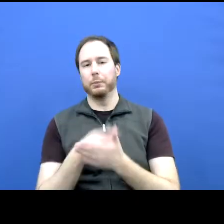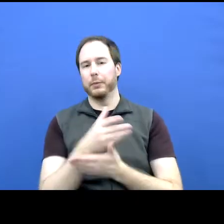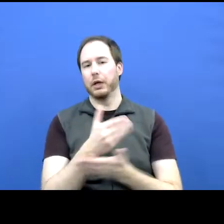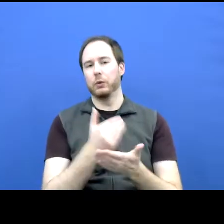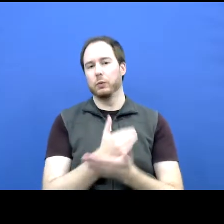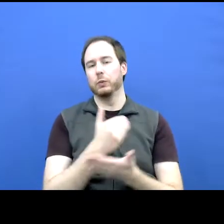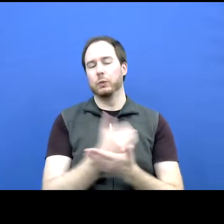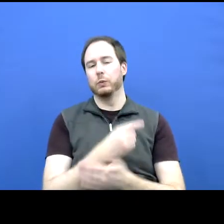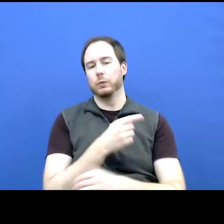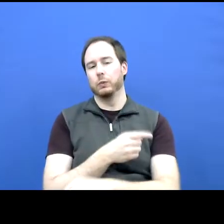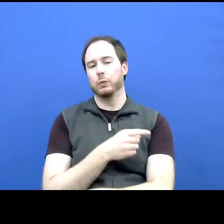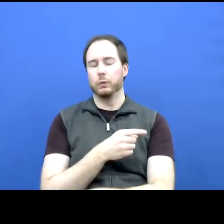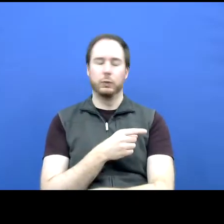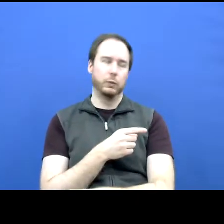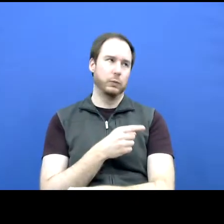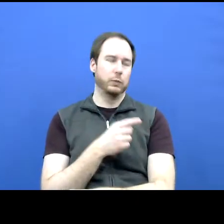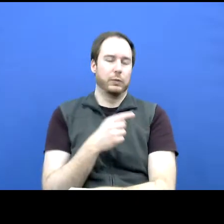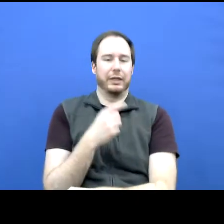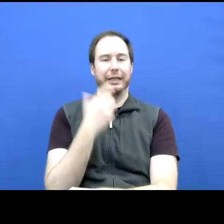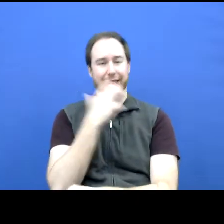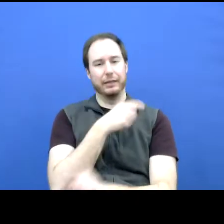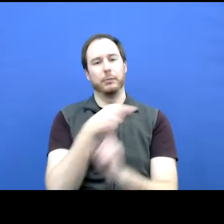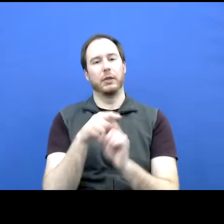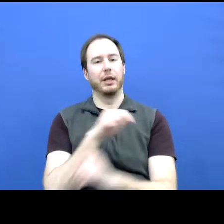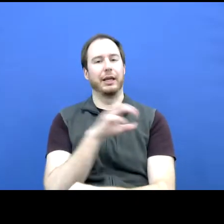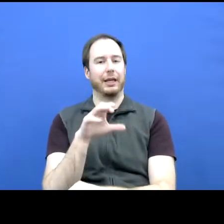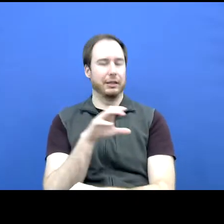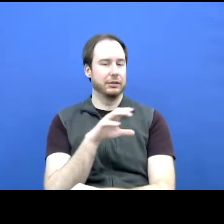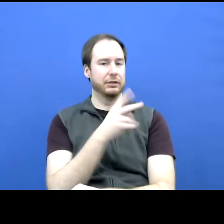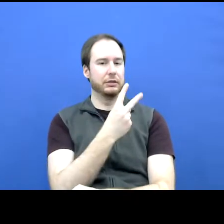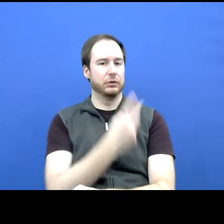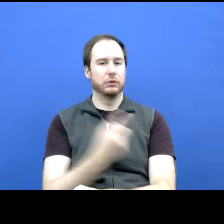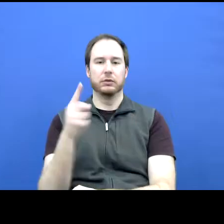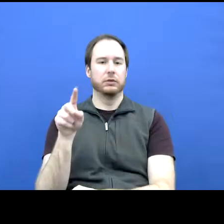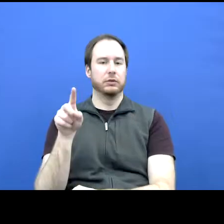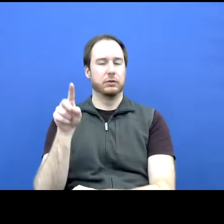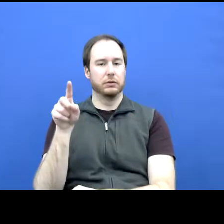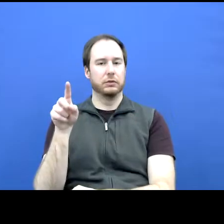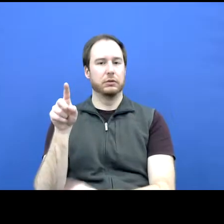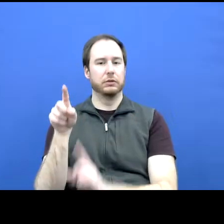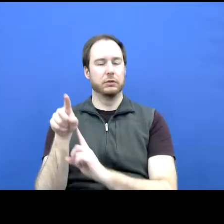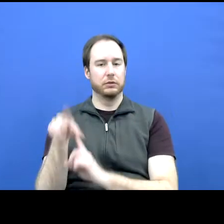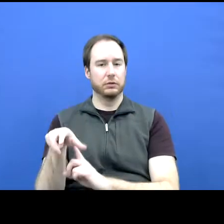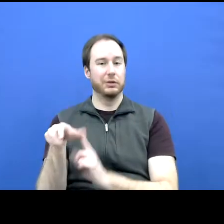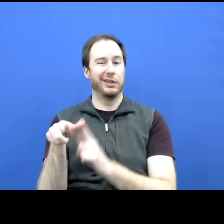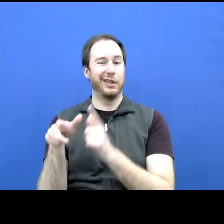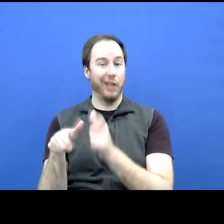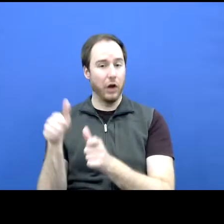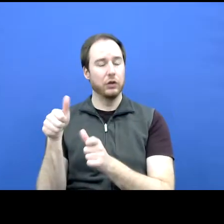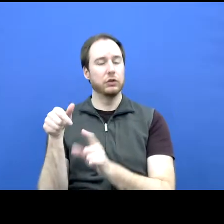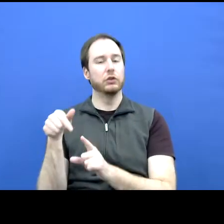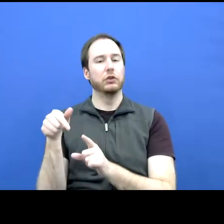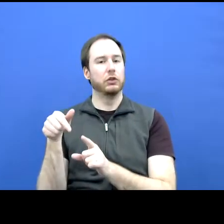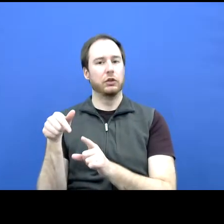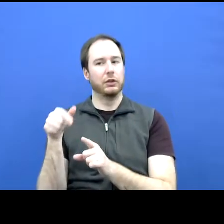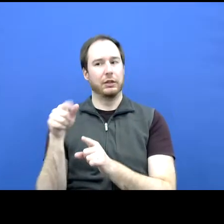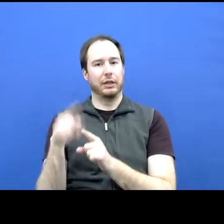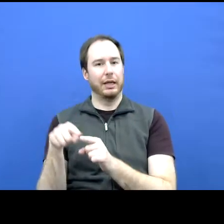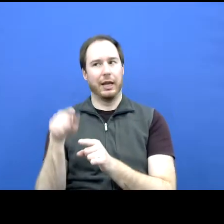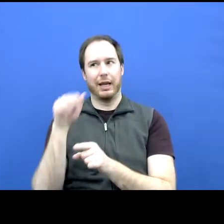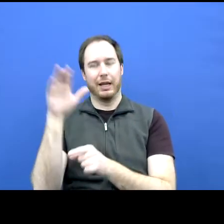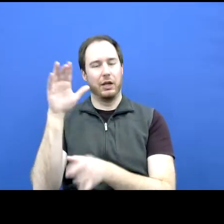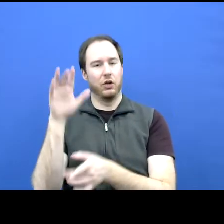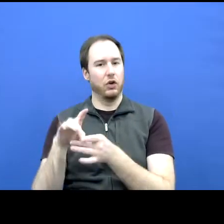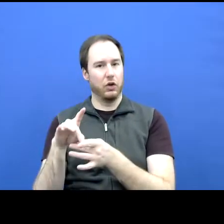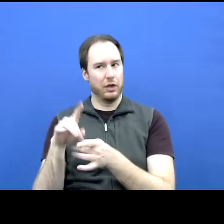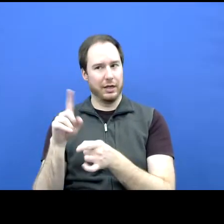unit. It was a heating and air conditioning. We bought a new unit that was larger. We couldn't hook the air conditioning